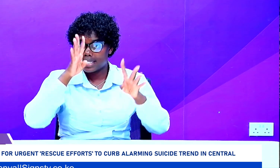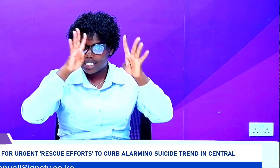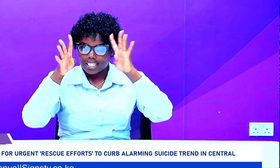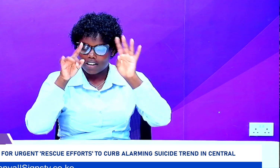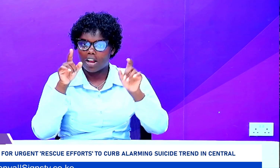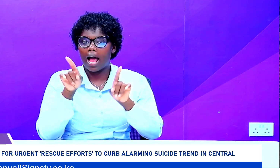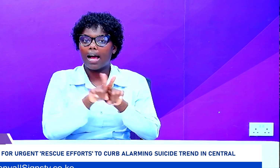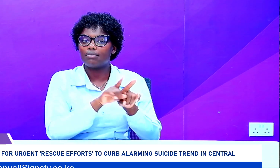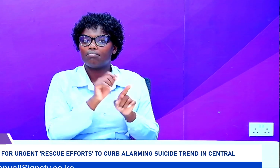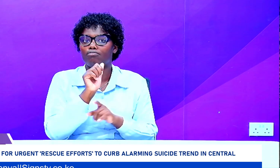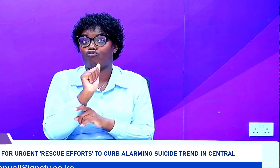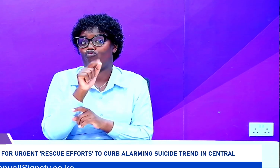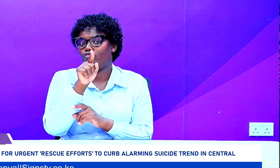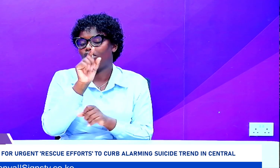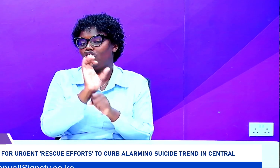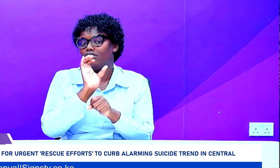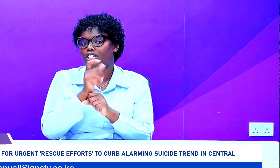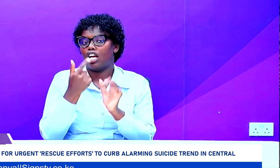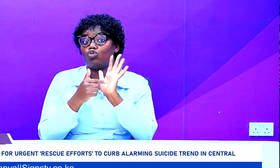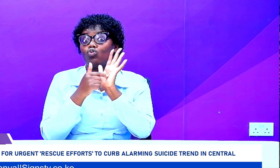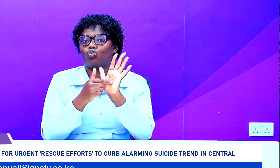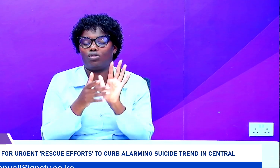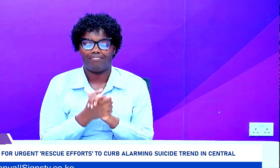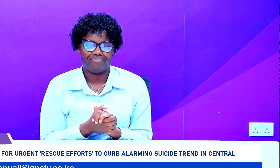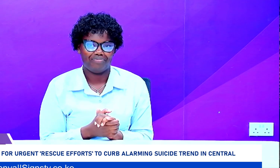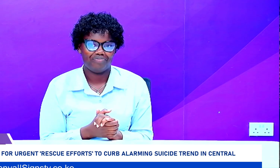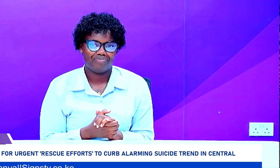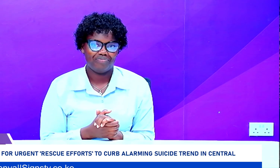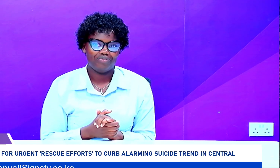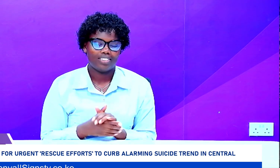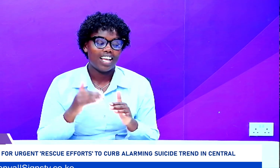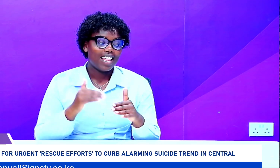It's a very good initiative that all religious places can emulate.